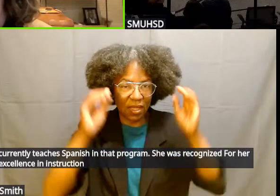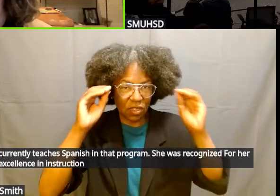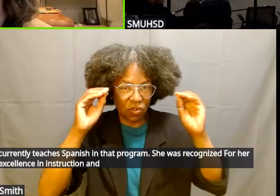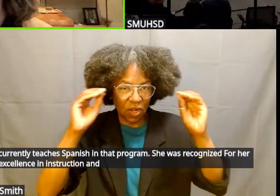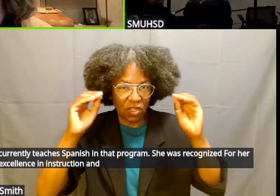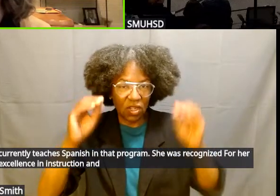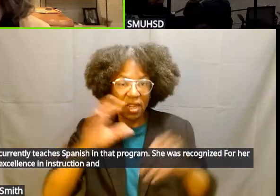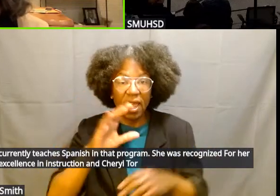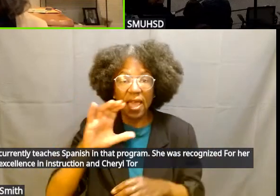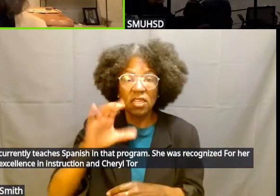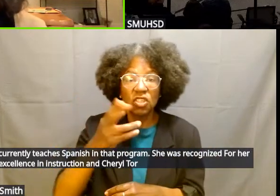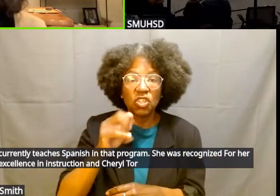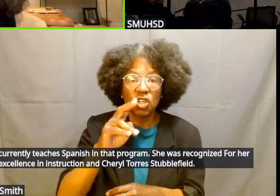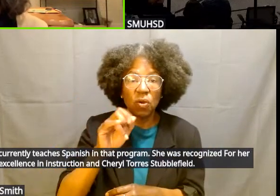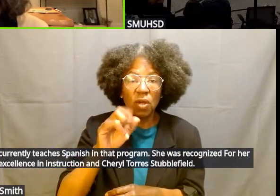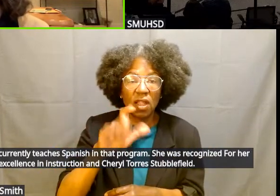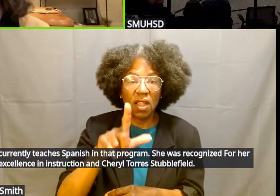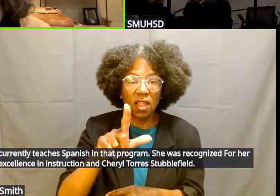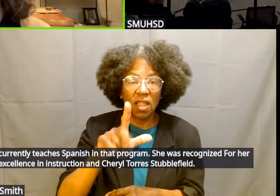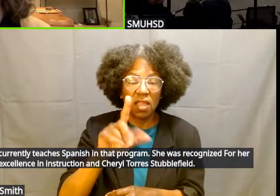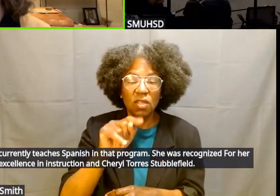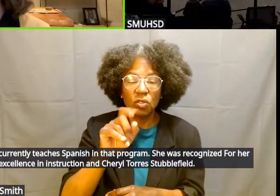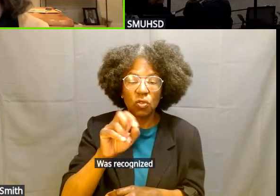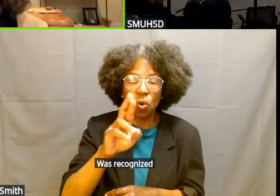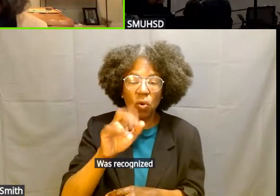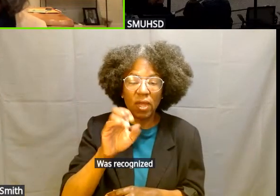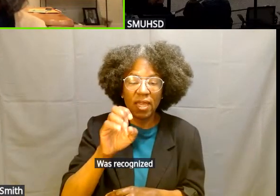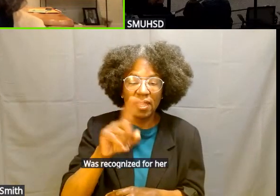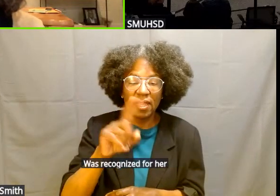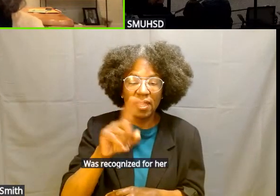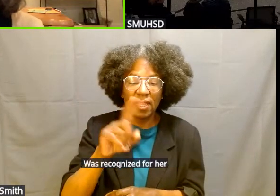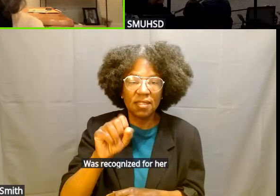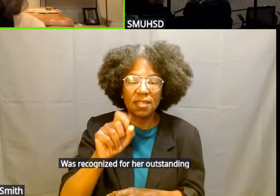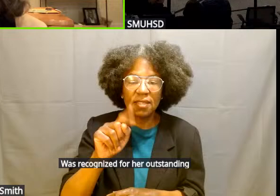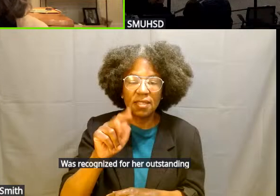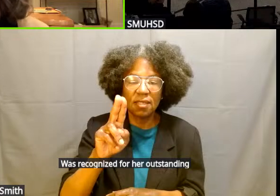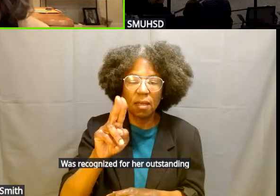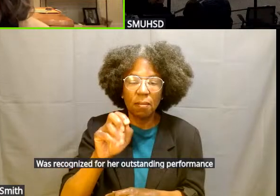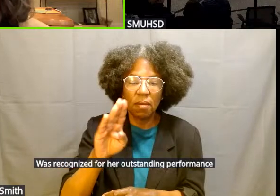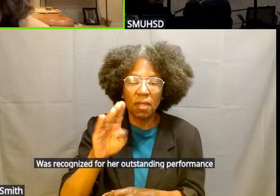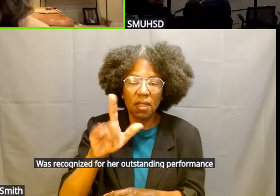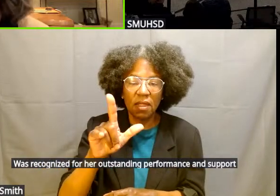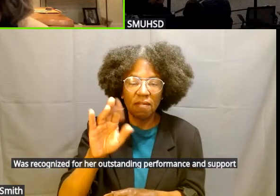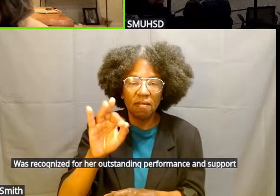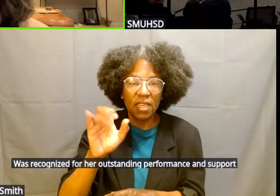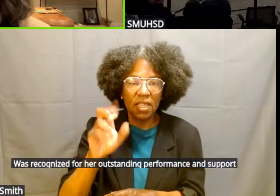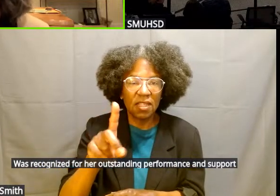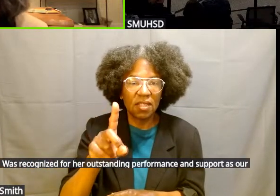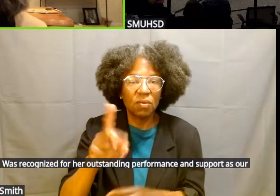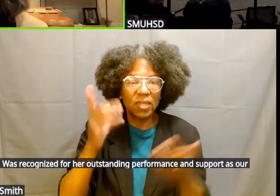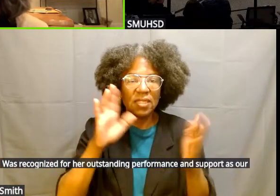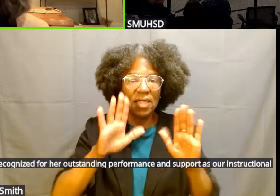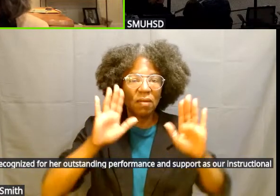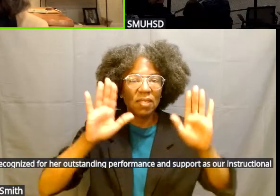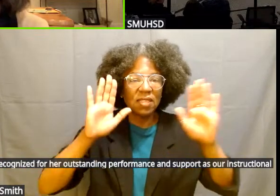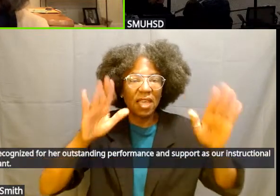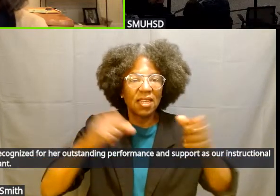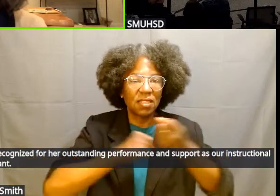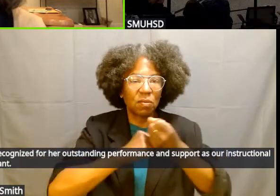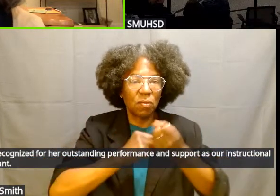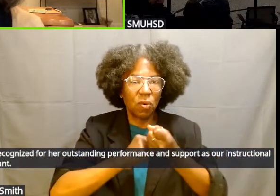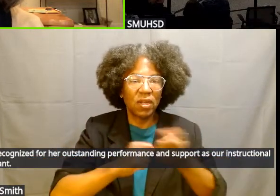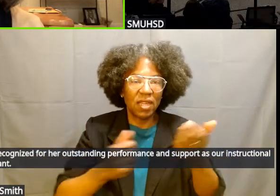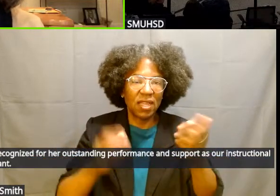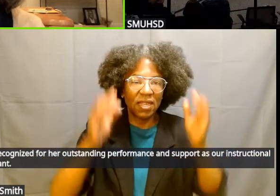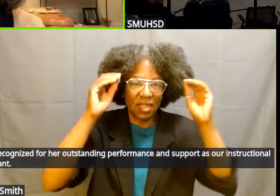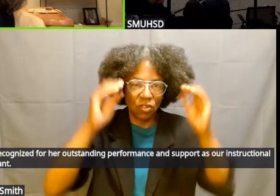Torres Stubblefield was recognized for her outstanding performance and support as our instructional assistant. We'd